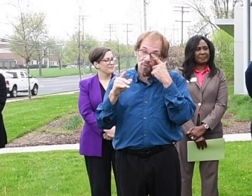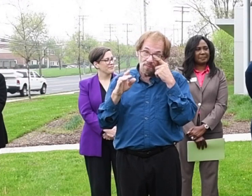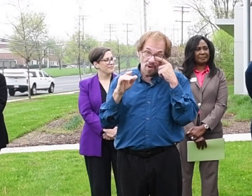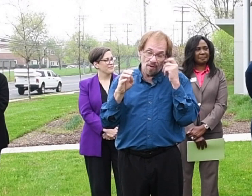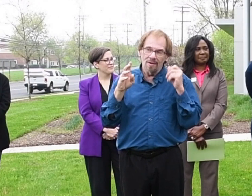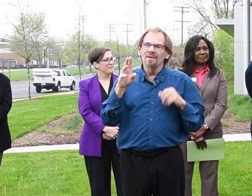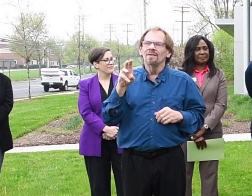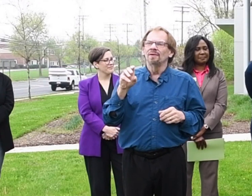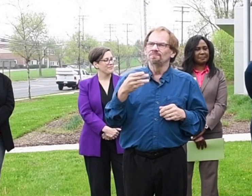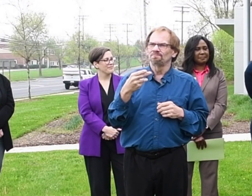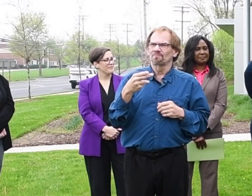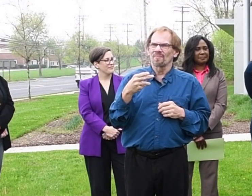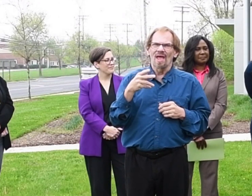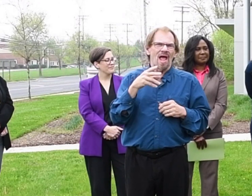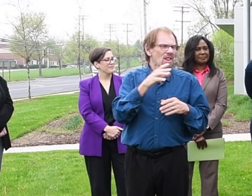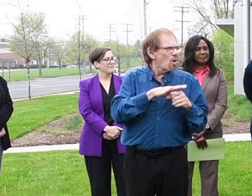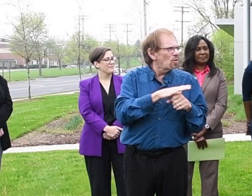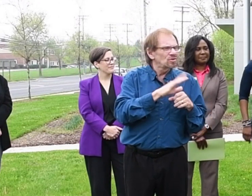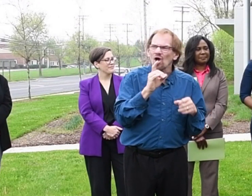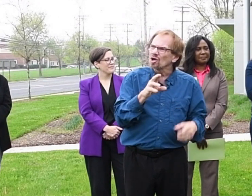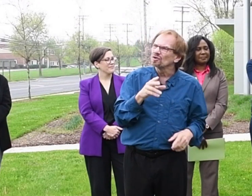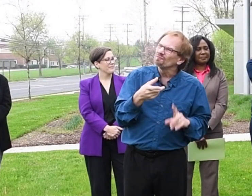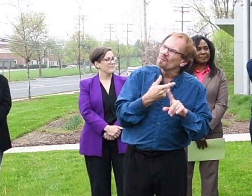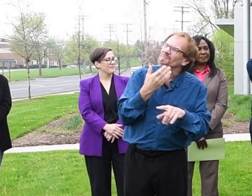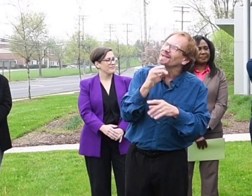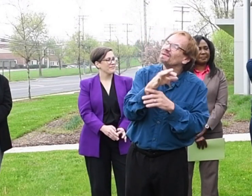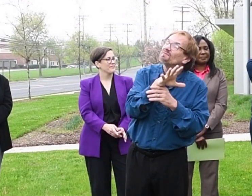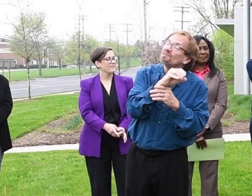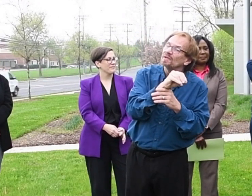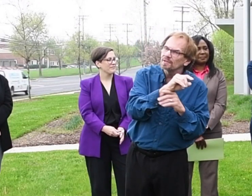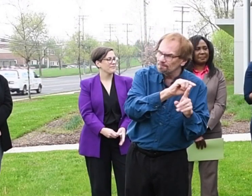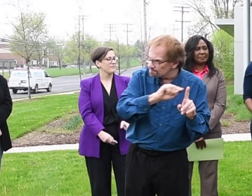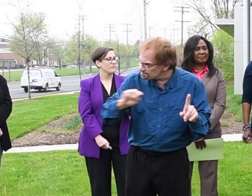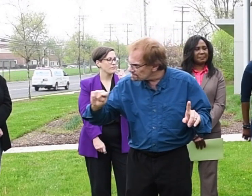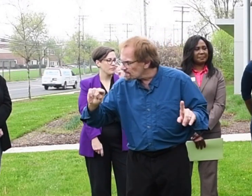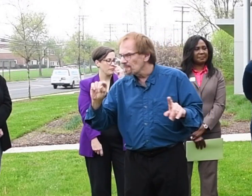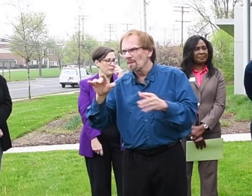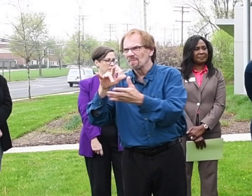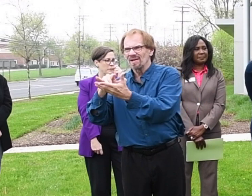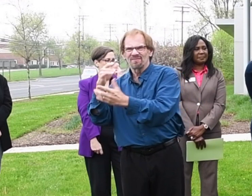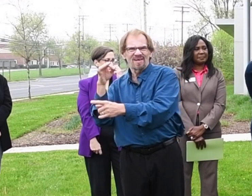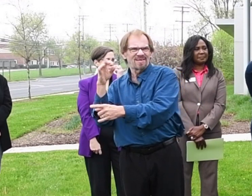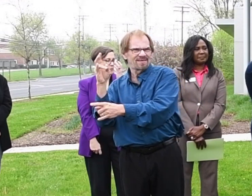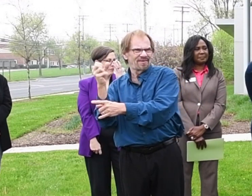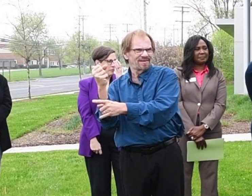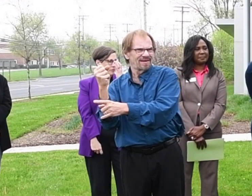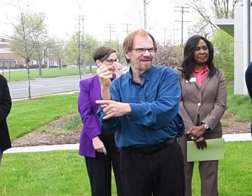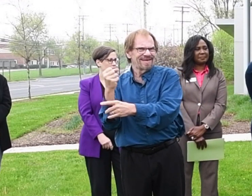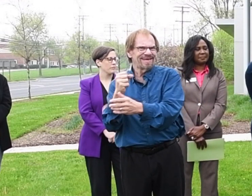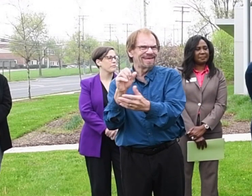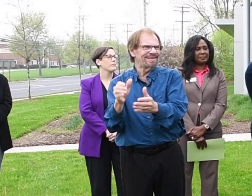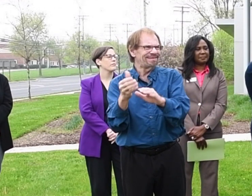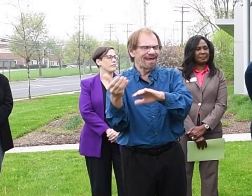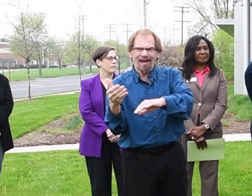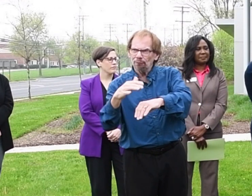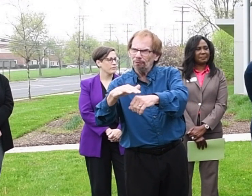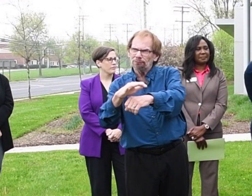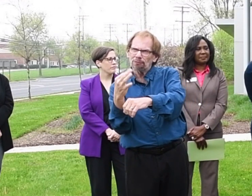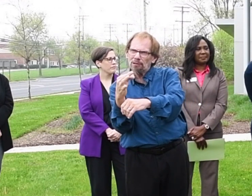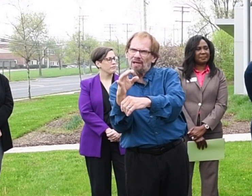doctor from around the 1950s through the mid to late 70s. He passed away in around like 1985, I